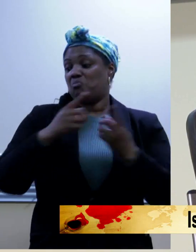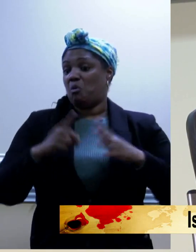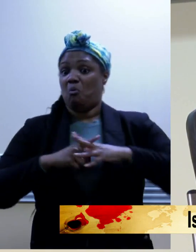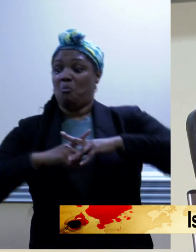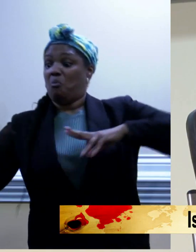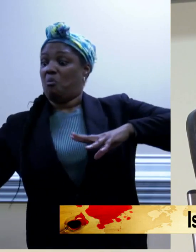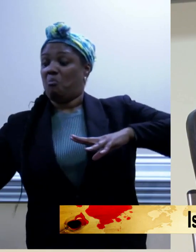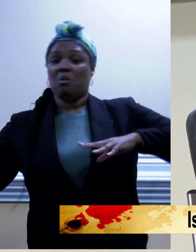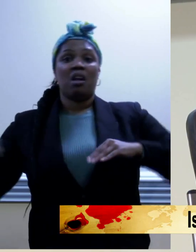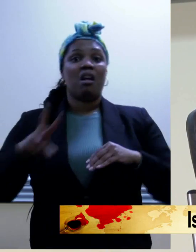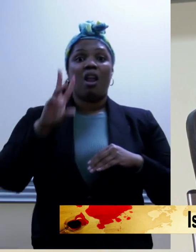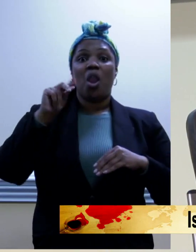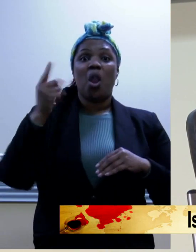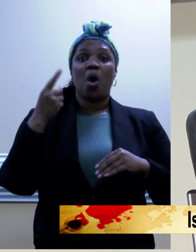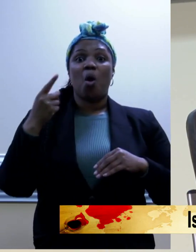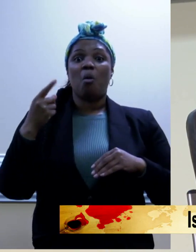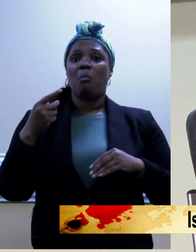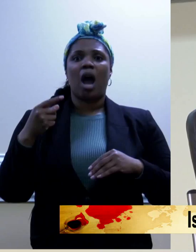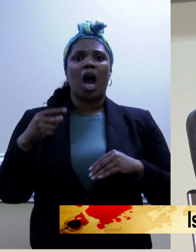ain't nobody innocent.